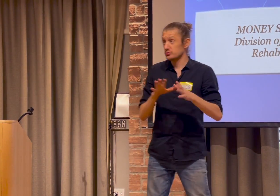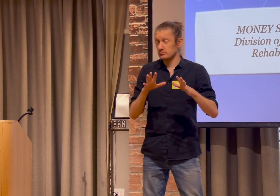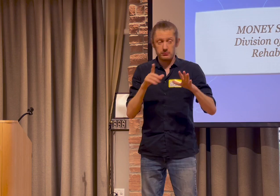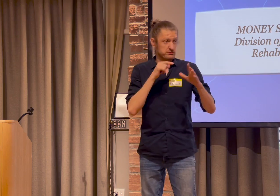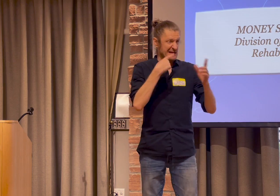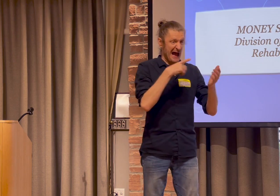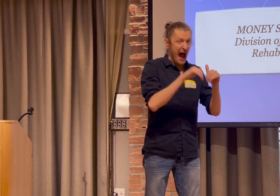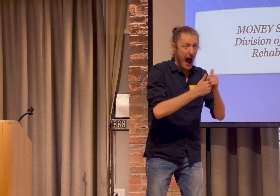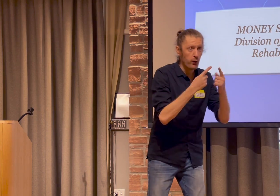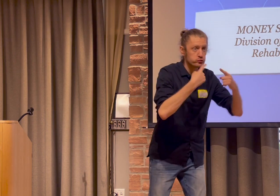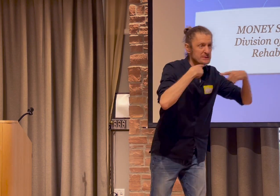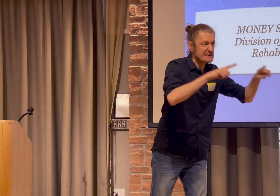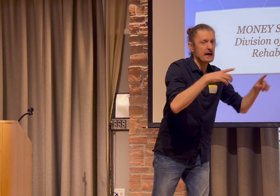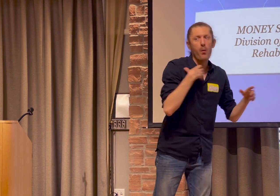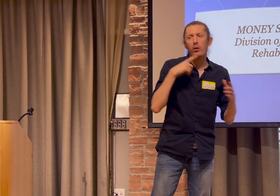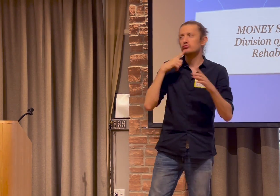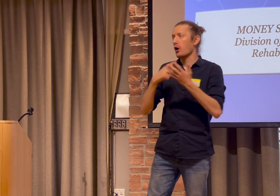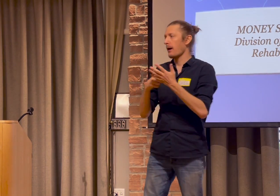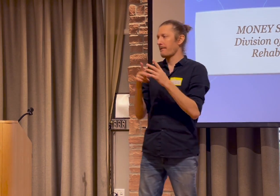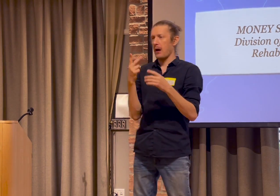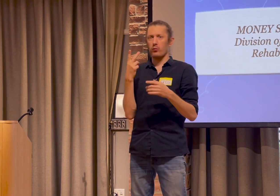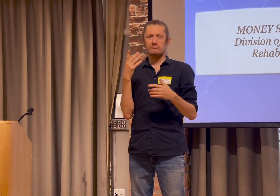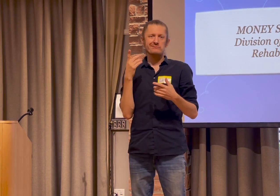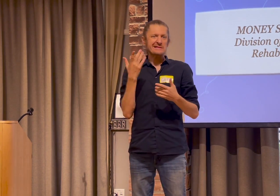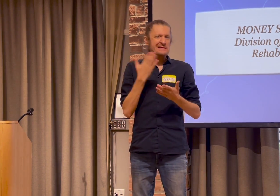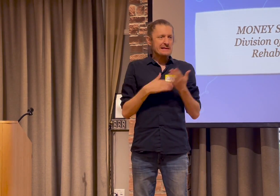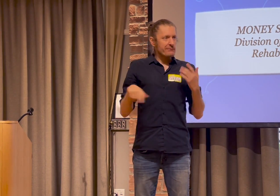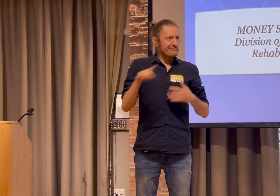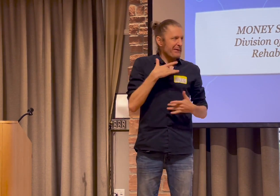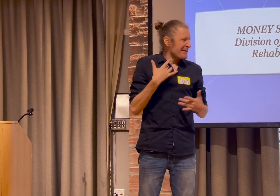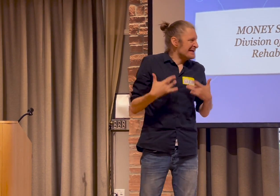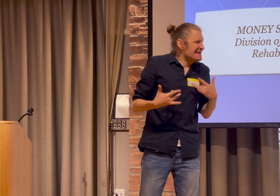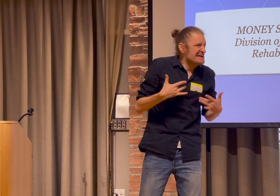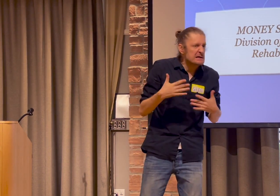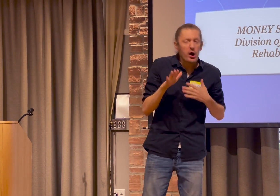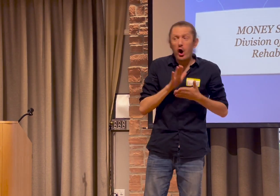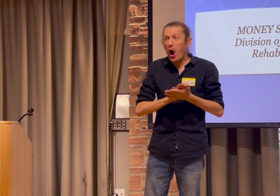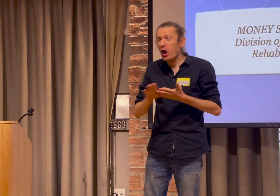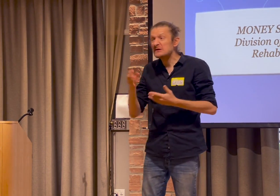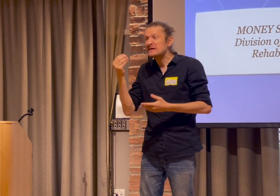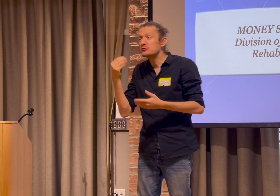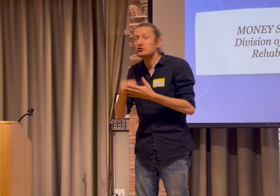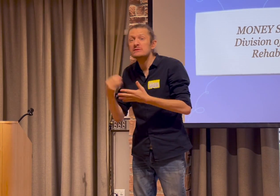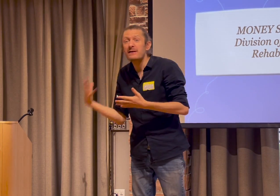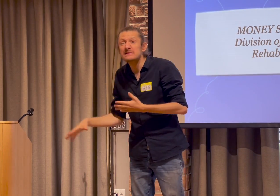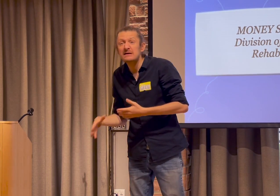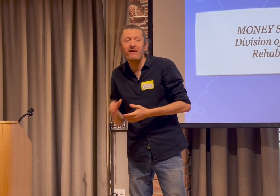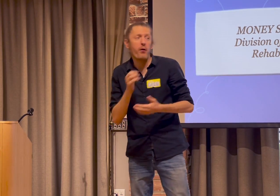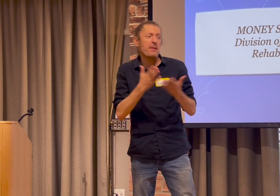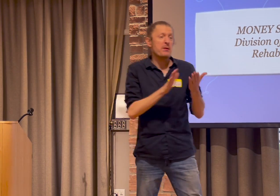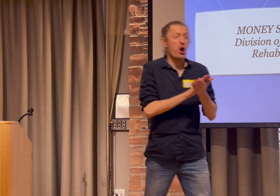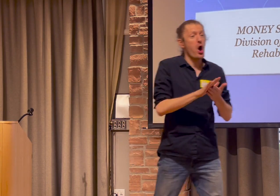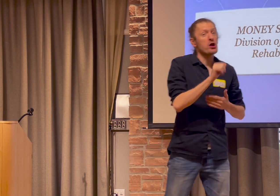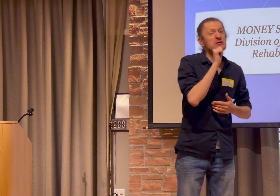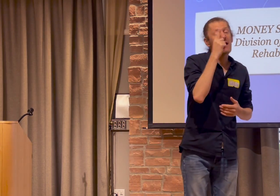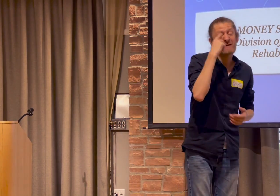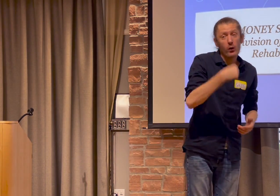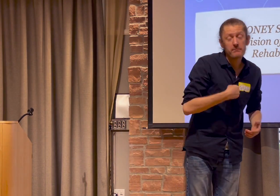Before we jump into college, I want to discuss about how to succeed in college. But first, I know some people are thinking about